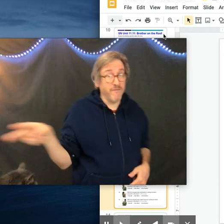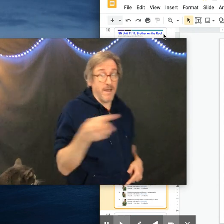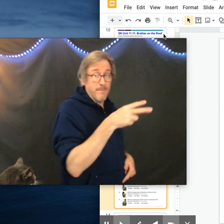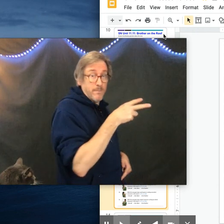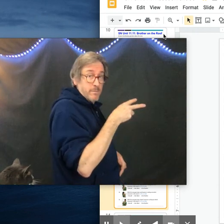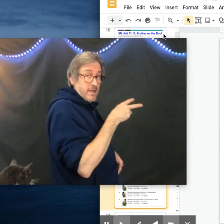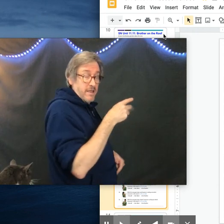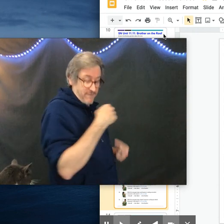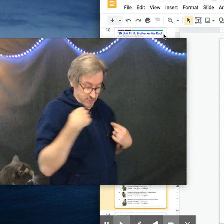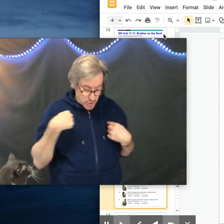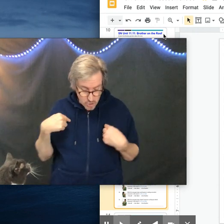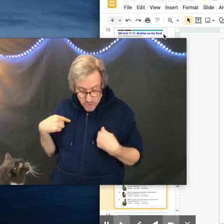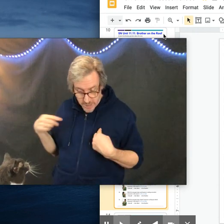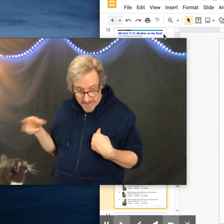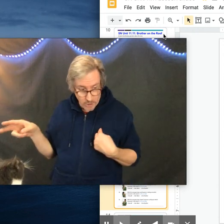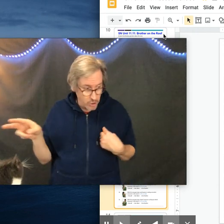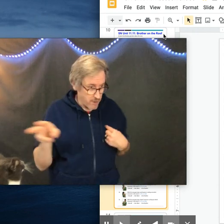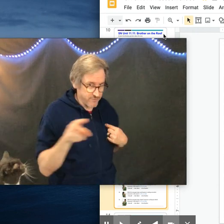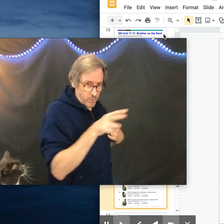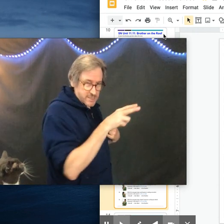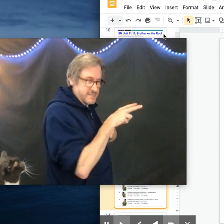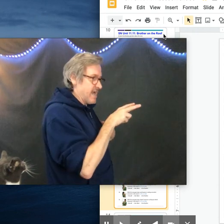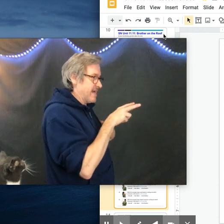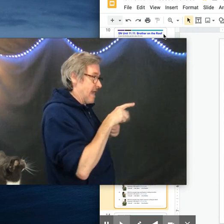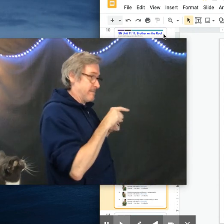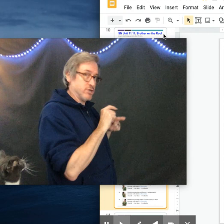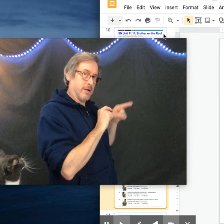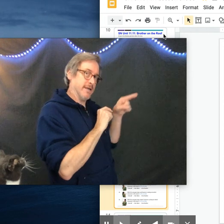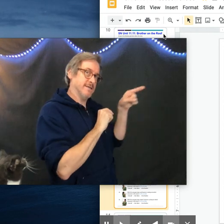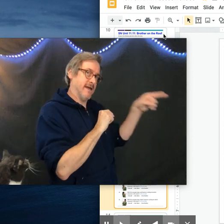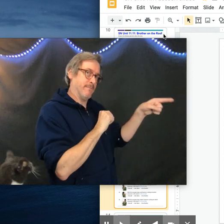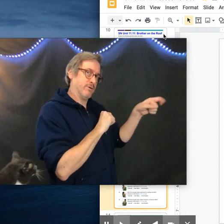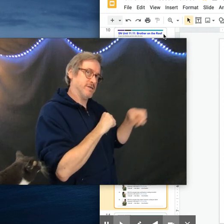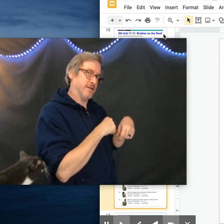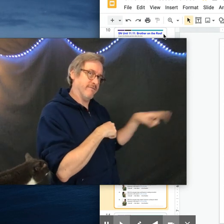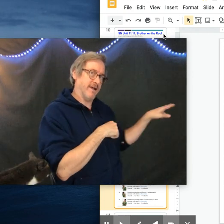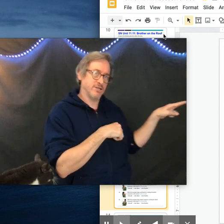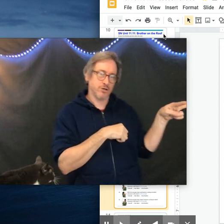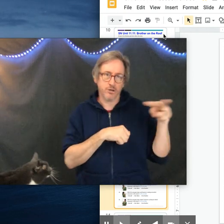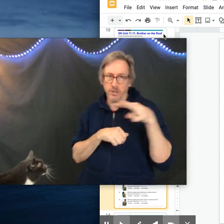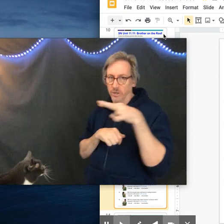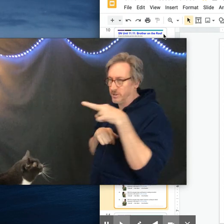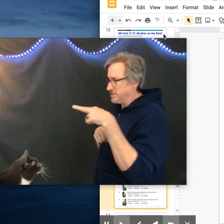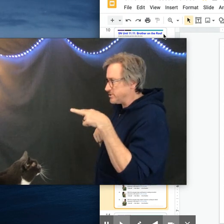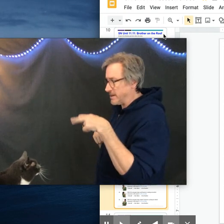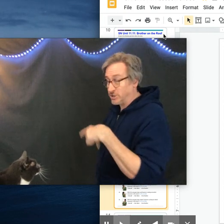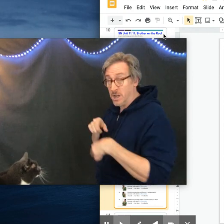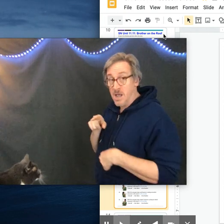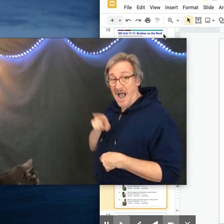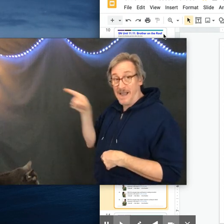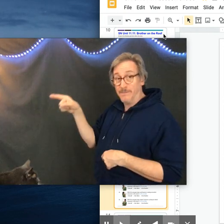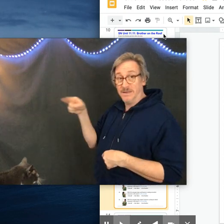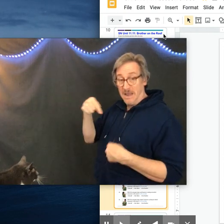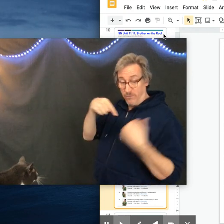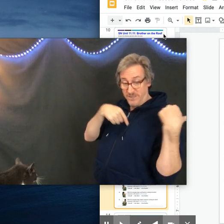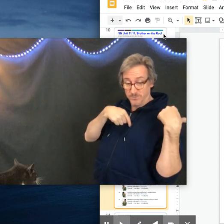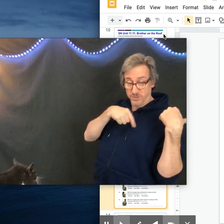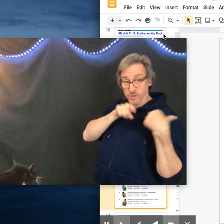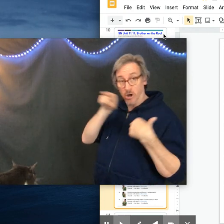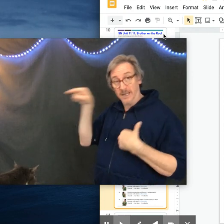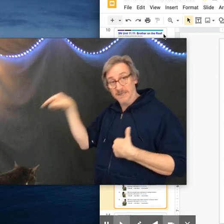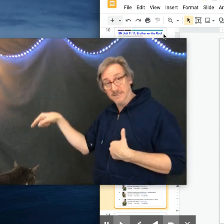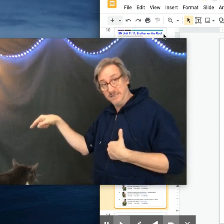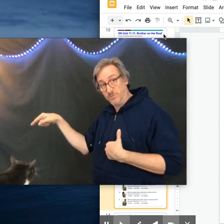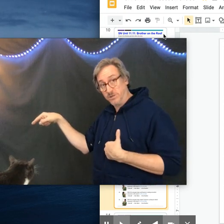So if I turn and look off to one side, I'm talking to that person. If I turn and look this direction, I'm now this